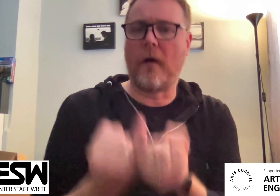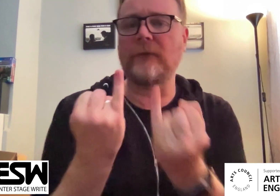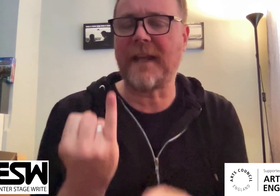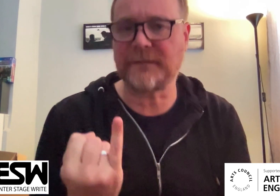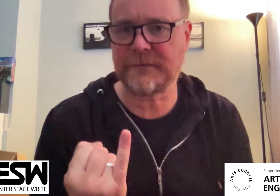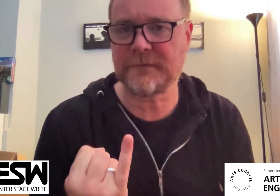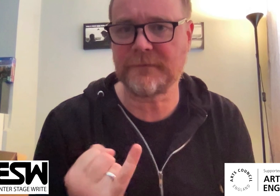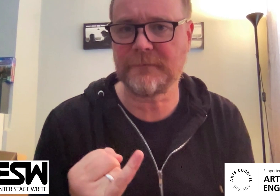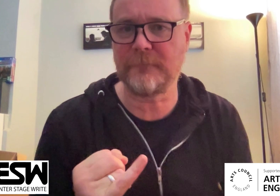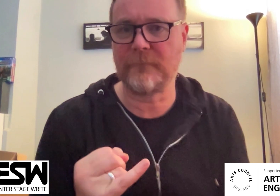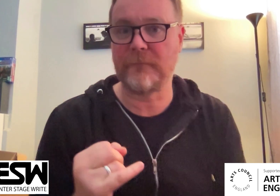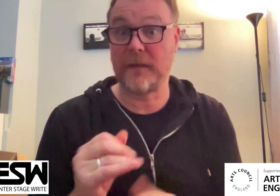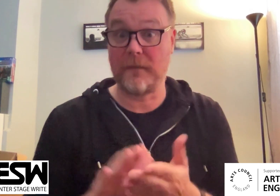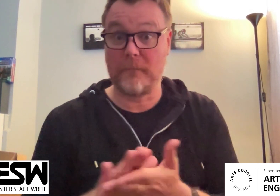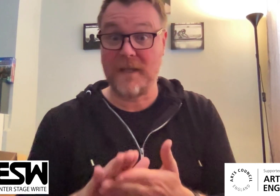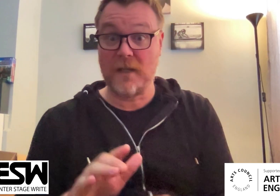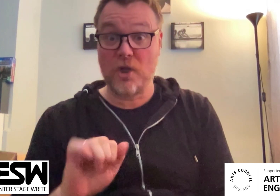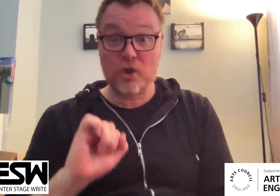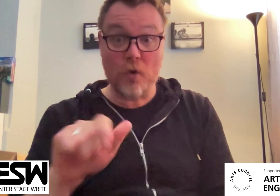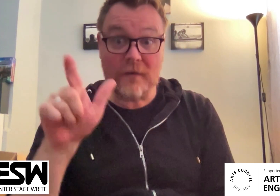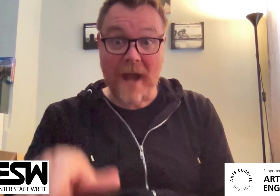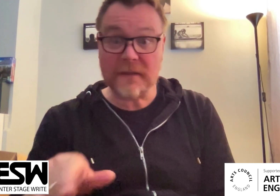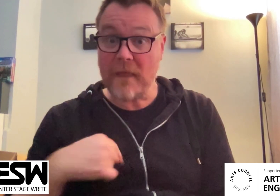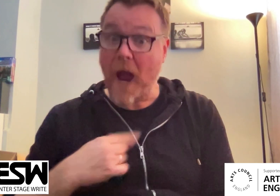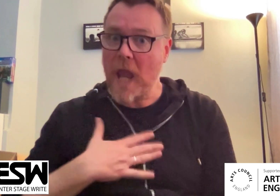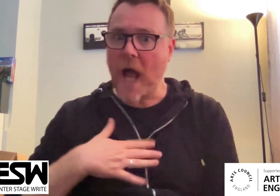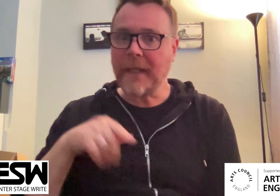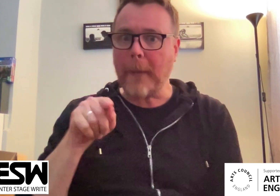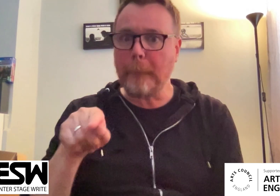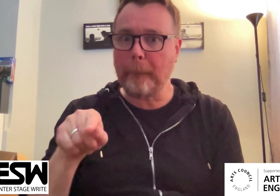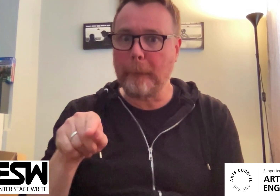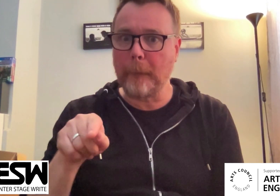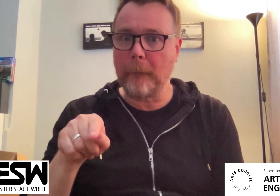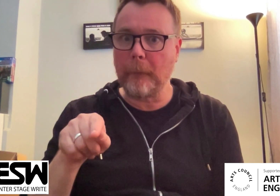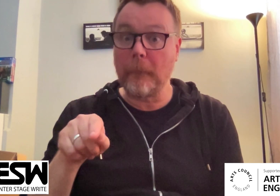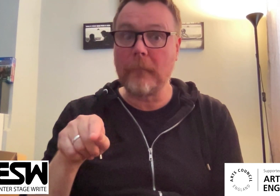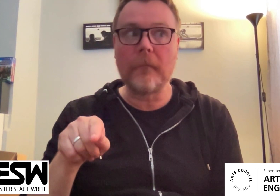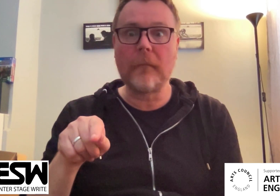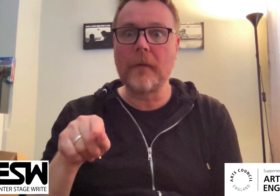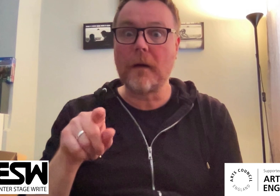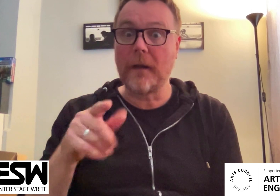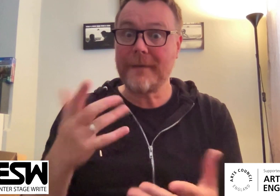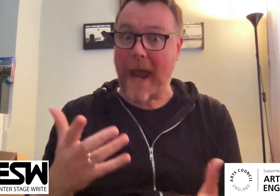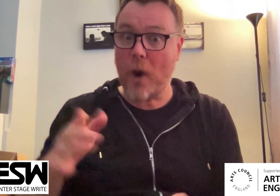they're angry, and that anger creates conflict. So your character, the one that you've identified